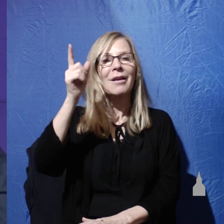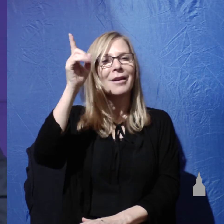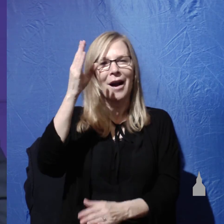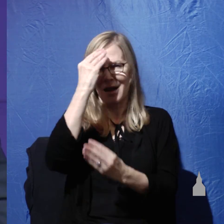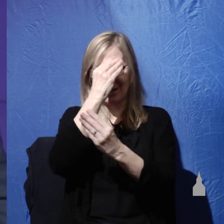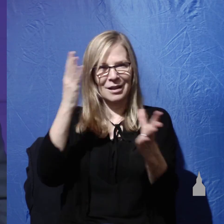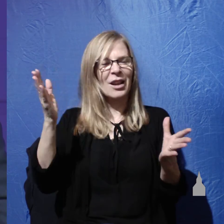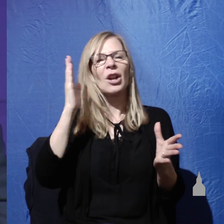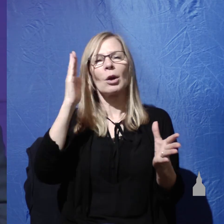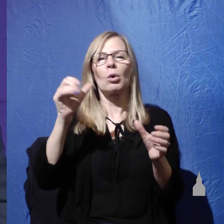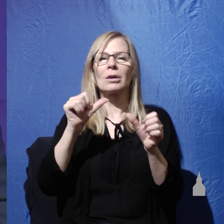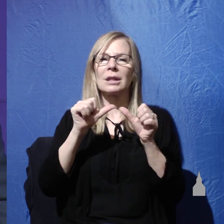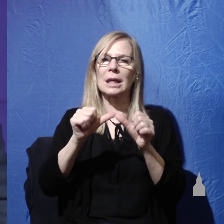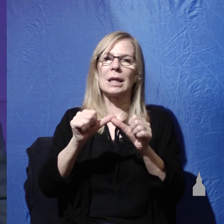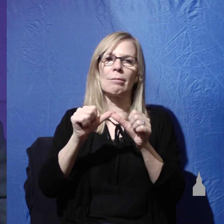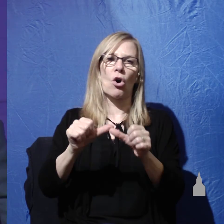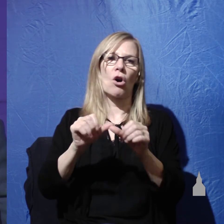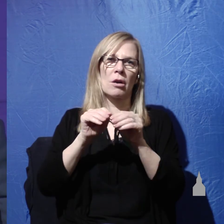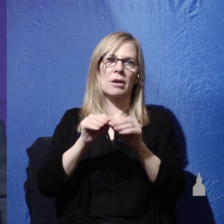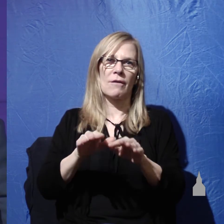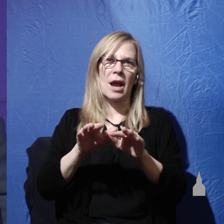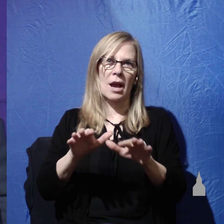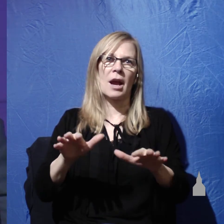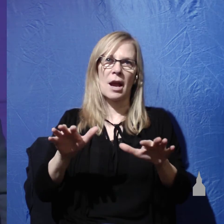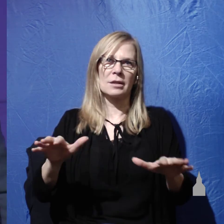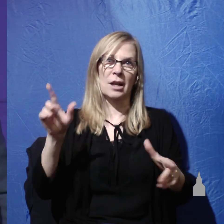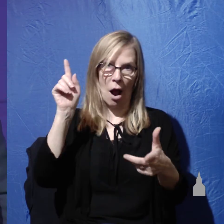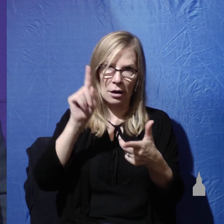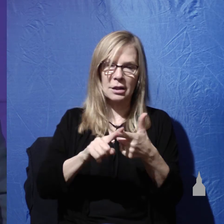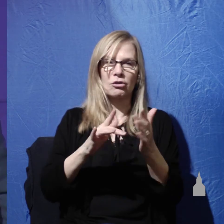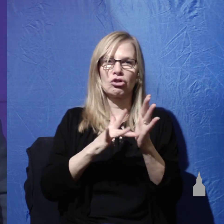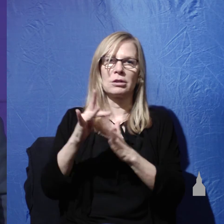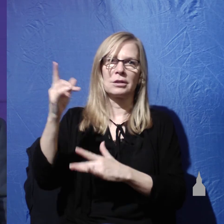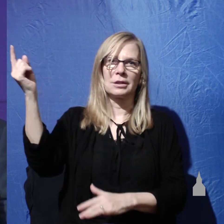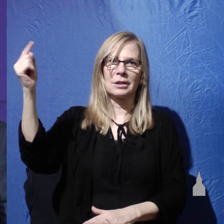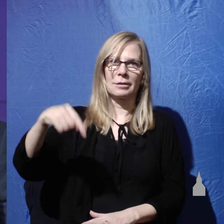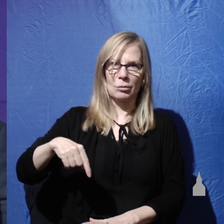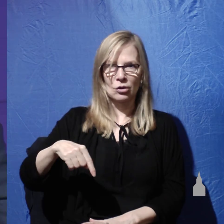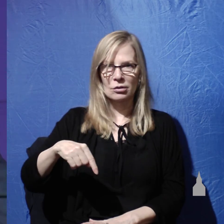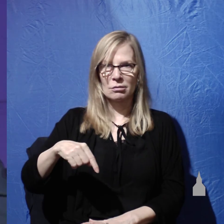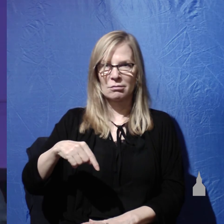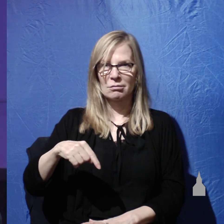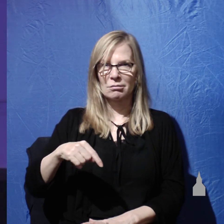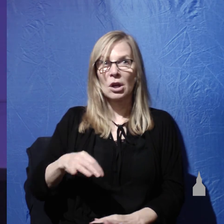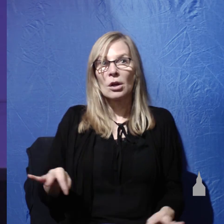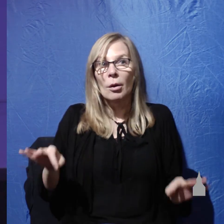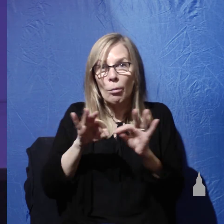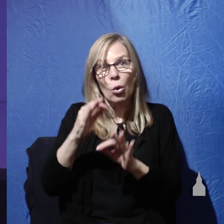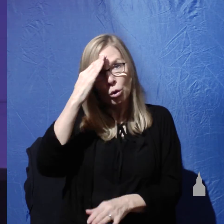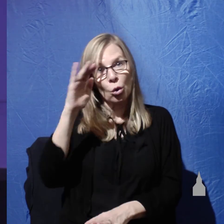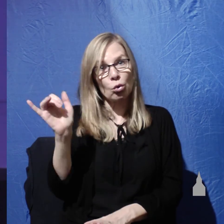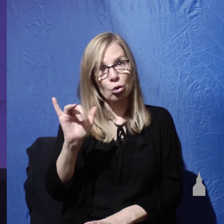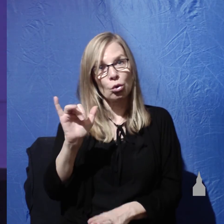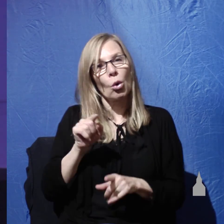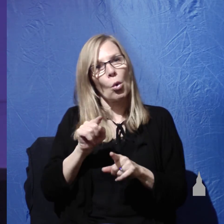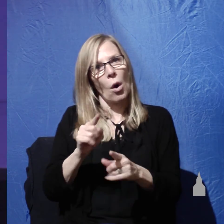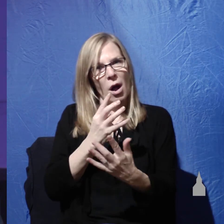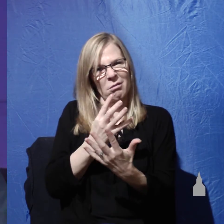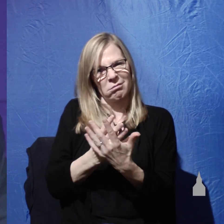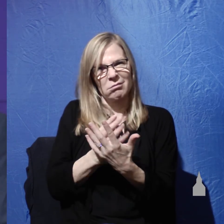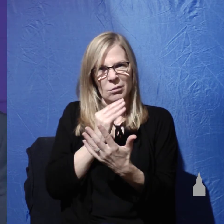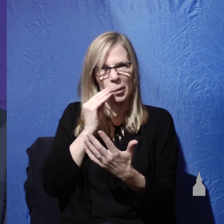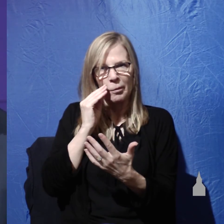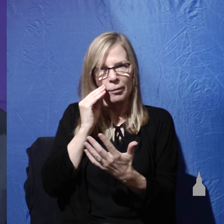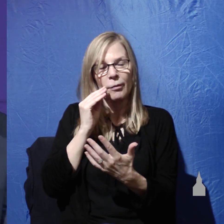on advancing until Jesus returns. It's also important to know that while under house arrest in Rome, Paul wrote, in addition